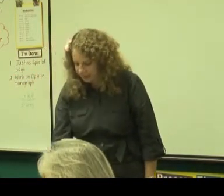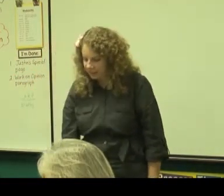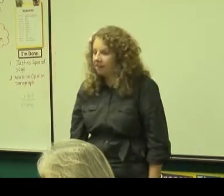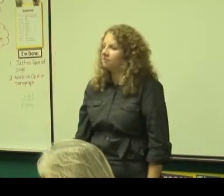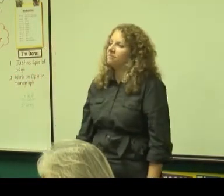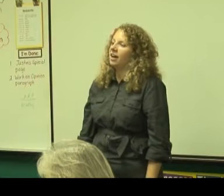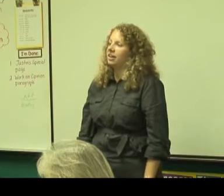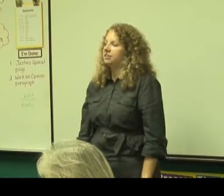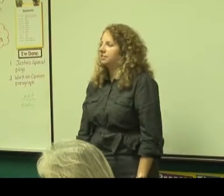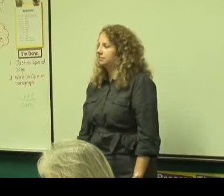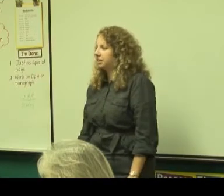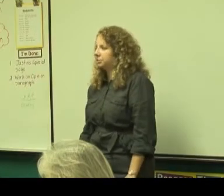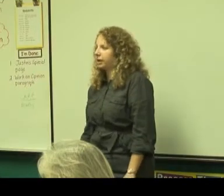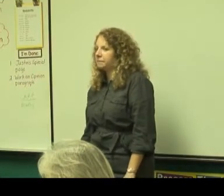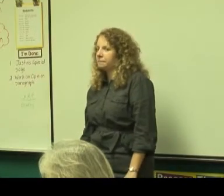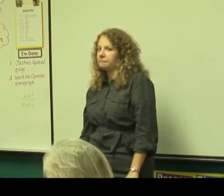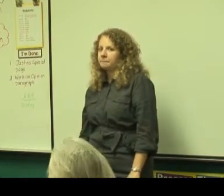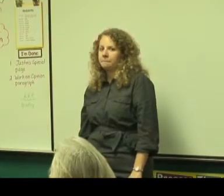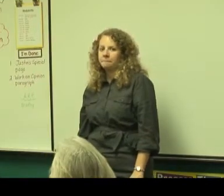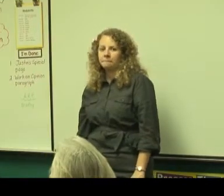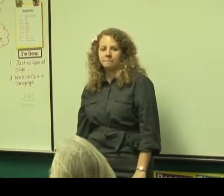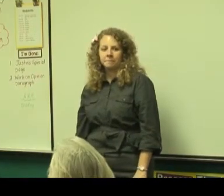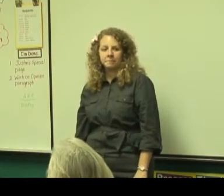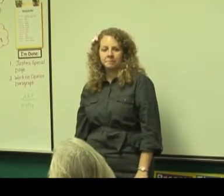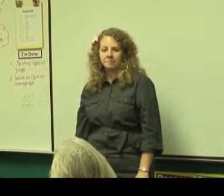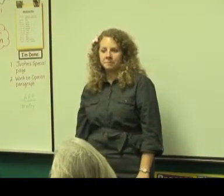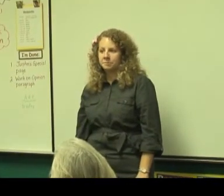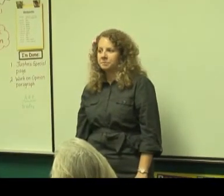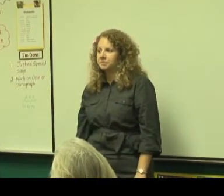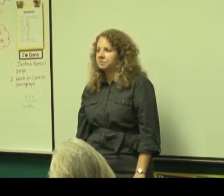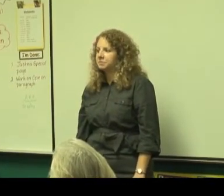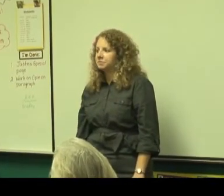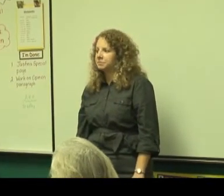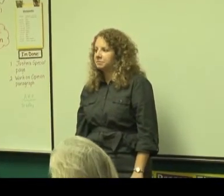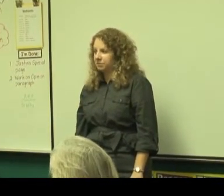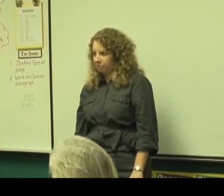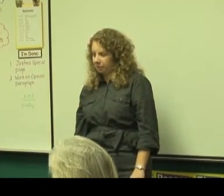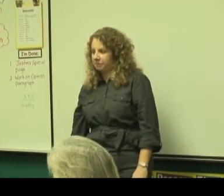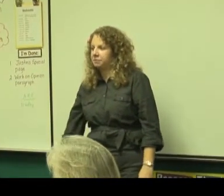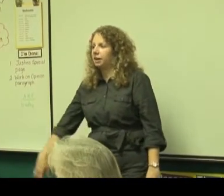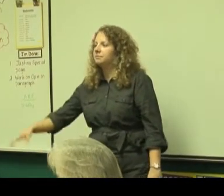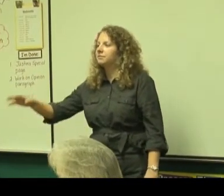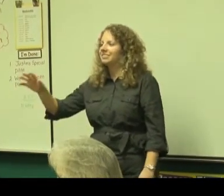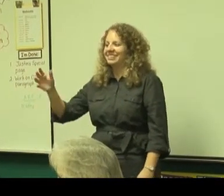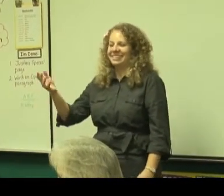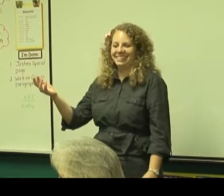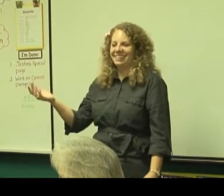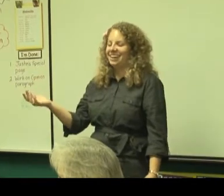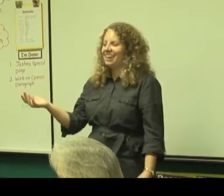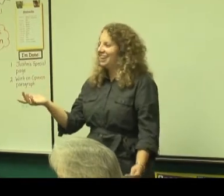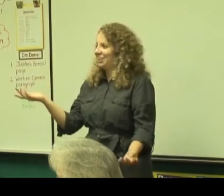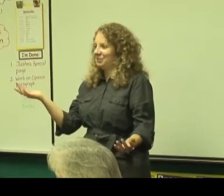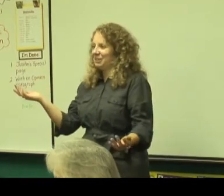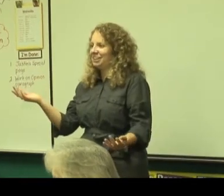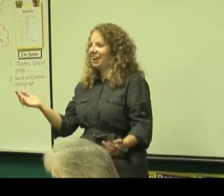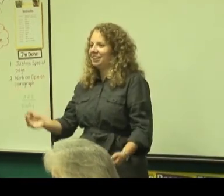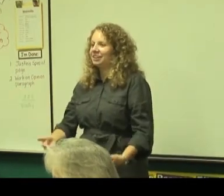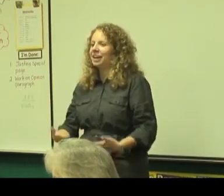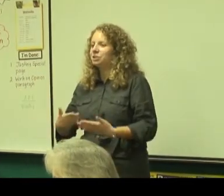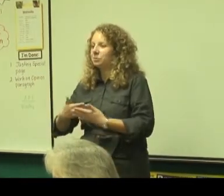Okay. Find. Find what? I found the baby. Baby. Okay. That's good. Could be, yeah. Okay, so